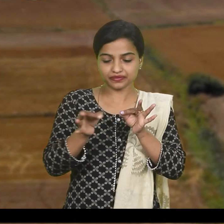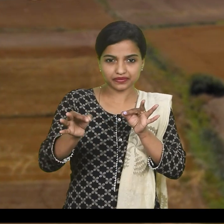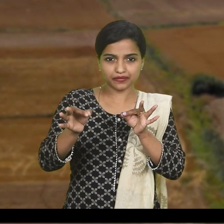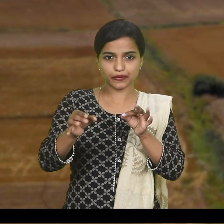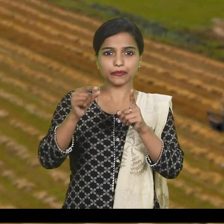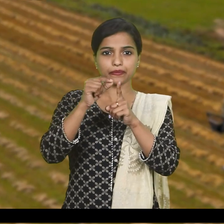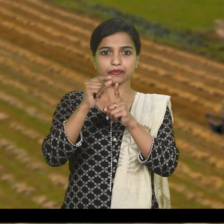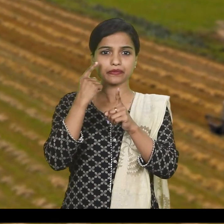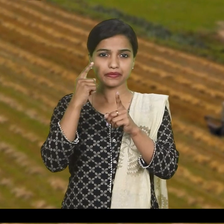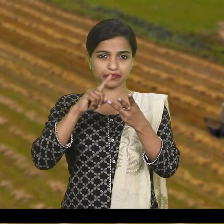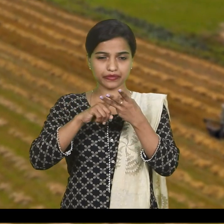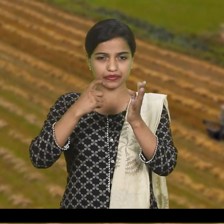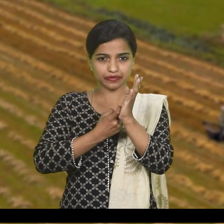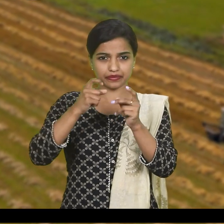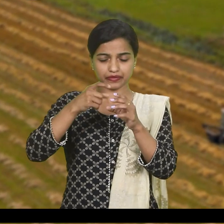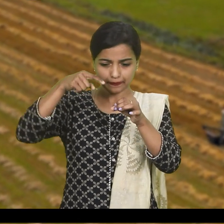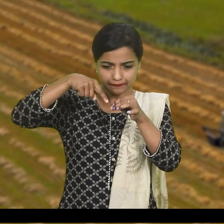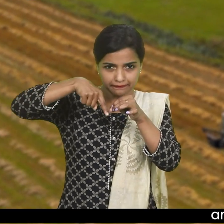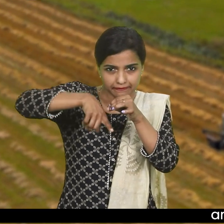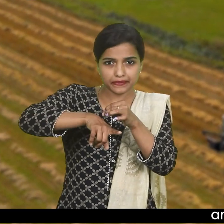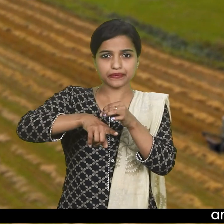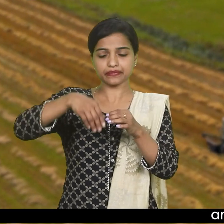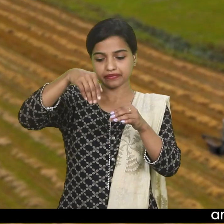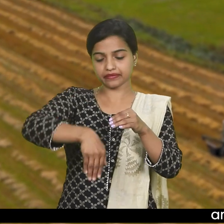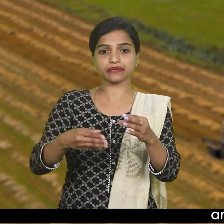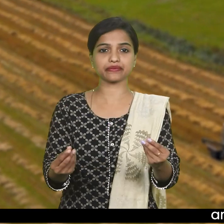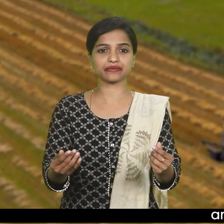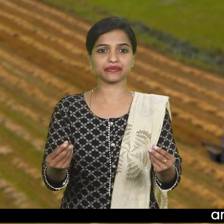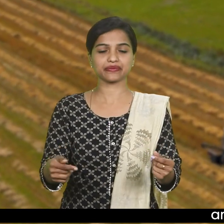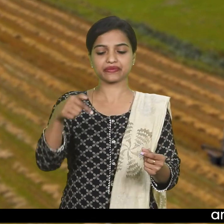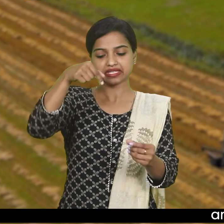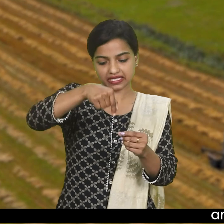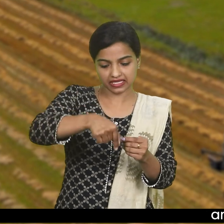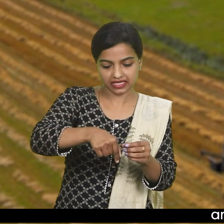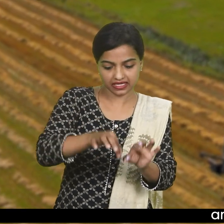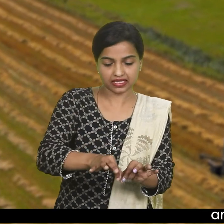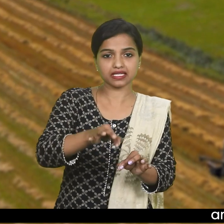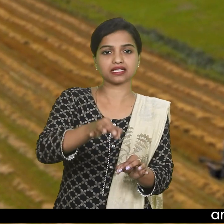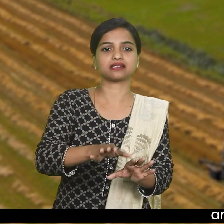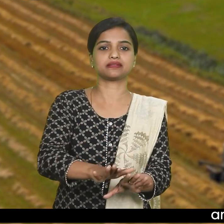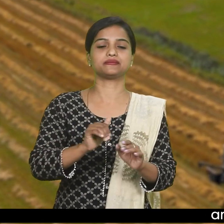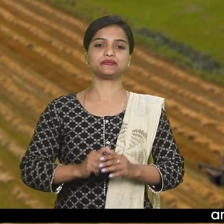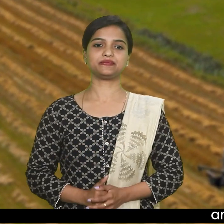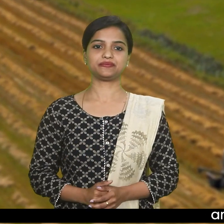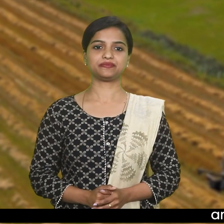These ends pierce into the soil and place seeds there.